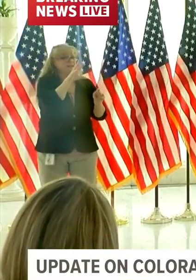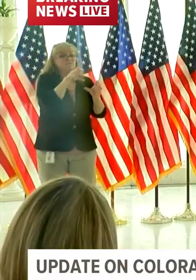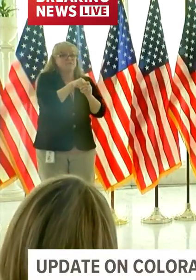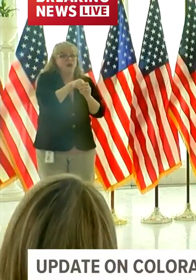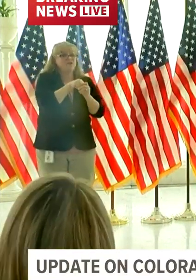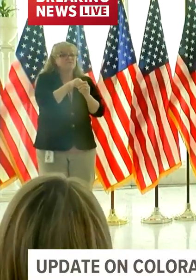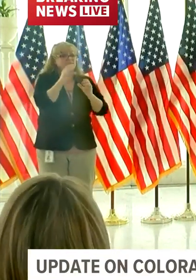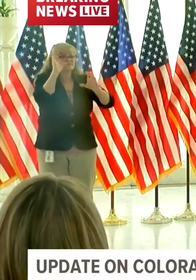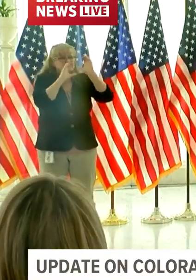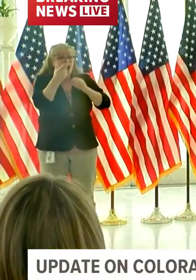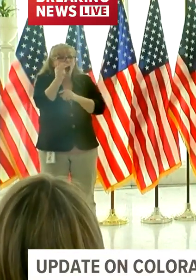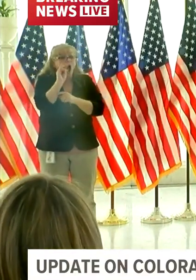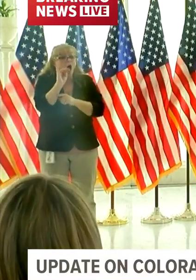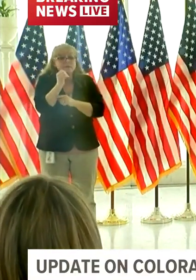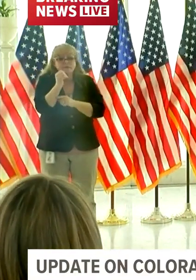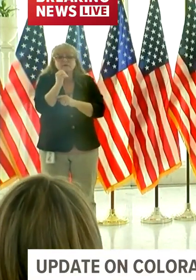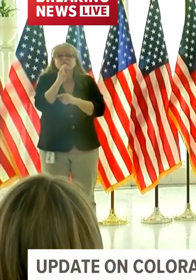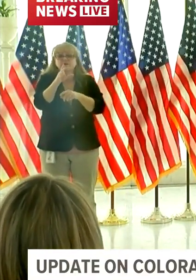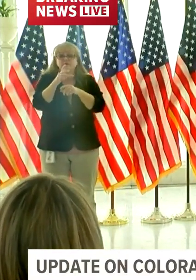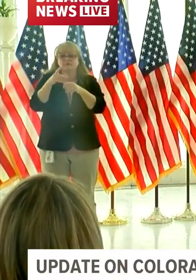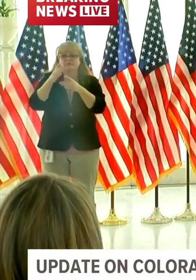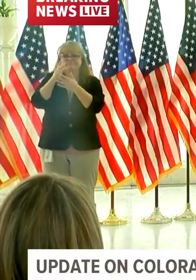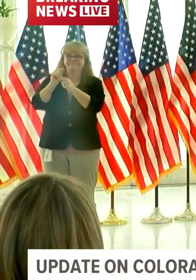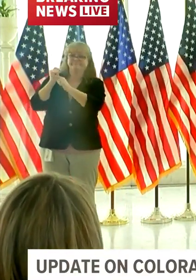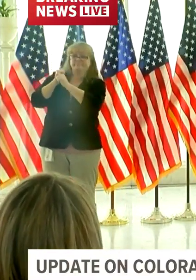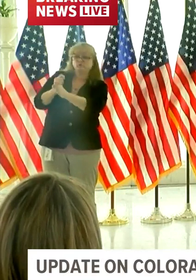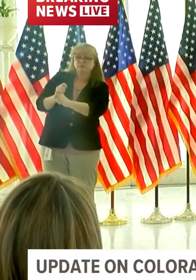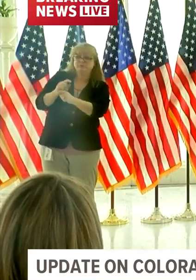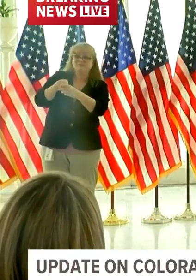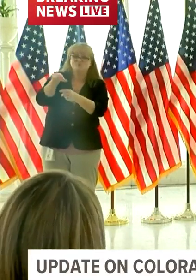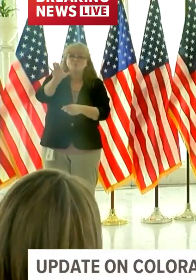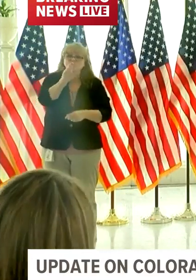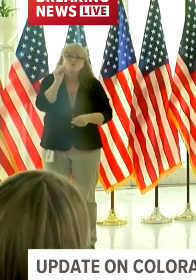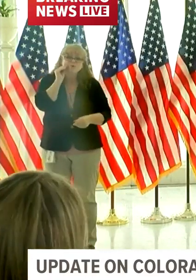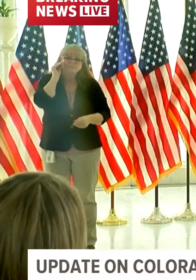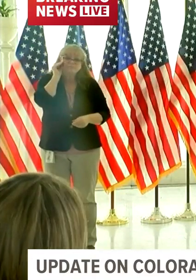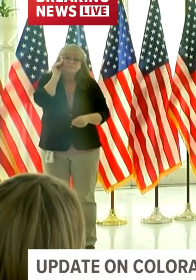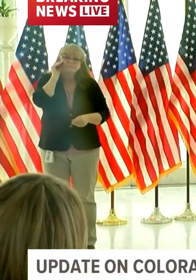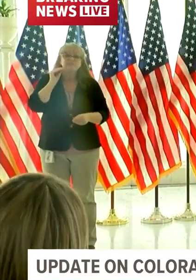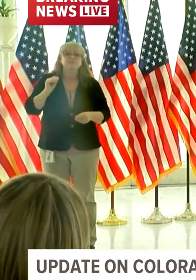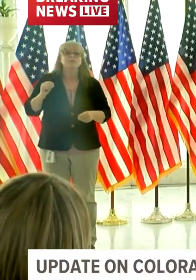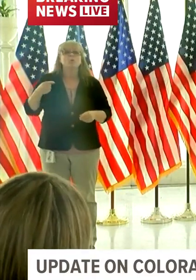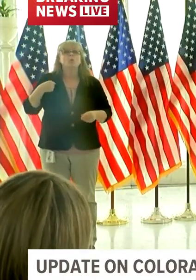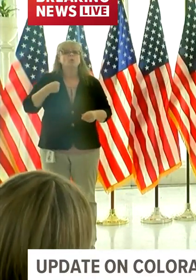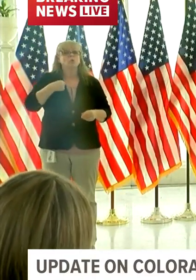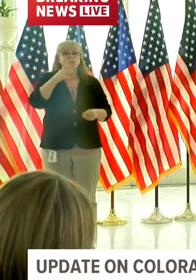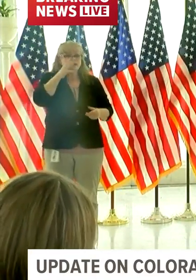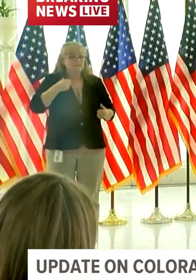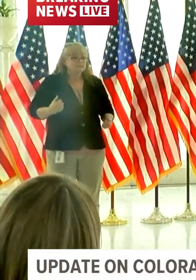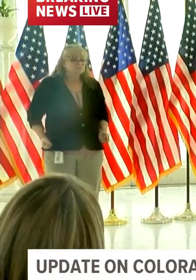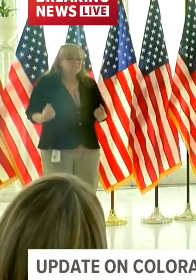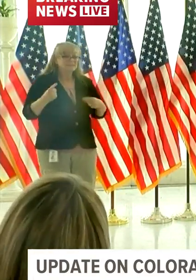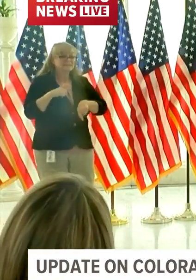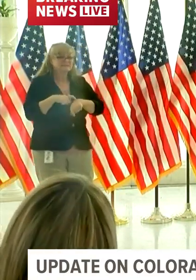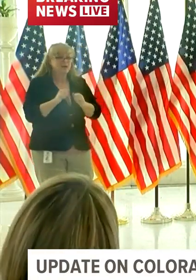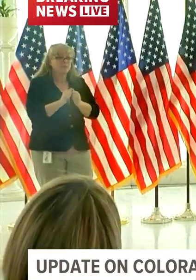doing. And as a nice craft tradition, we'll spend more time doing some of the decorating around those eggs as